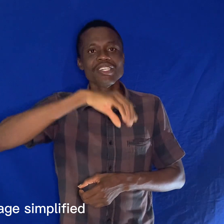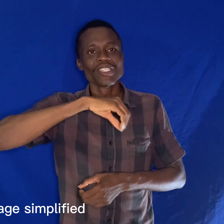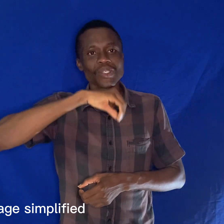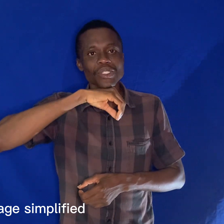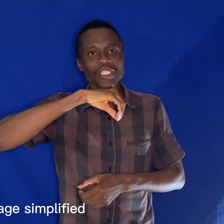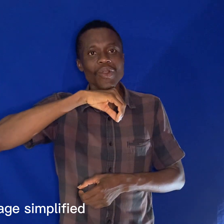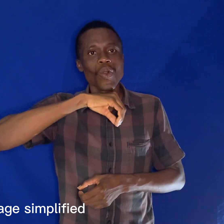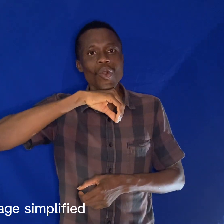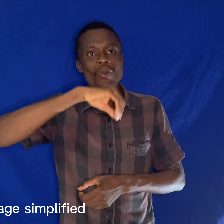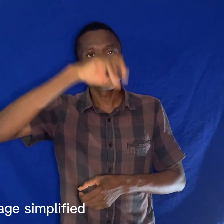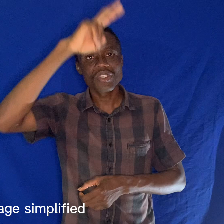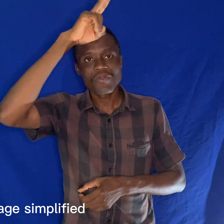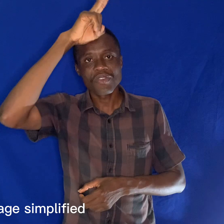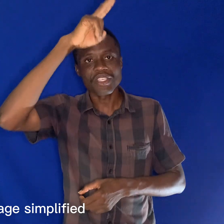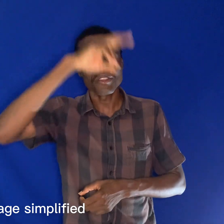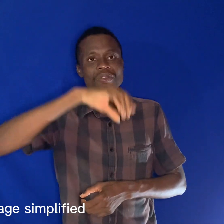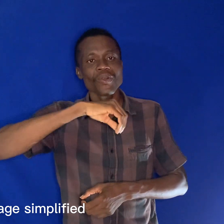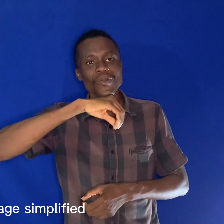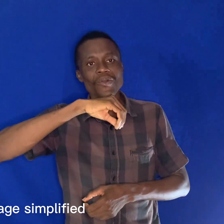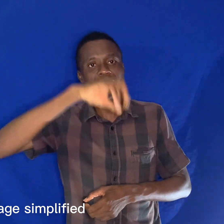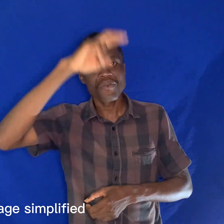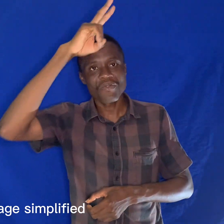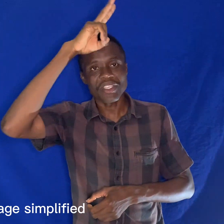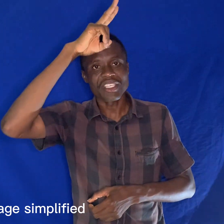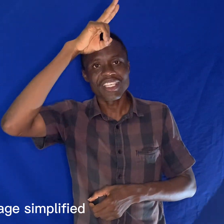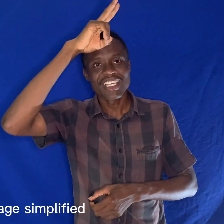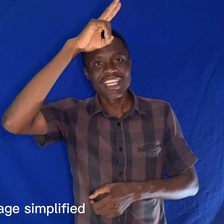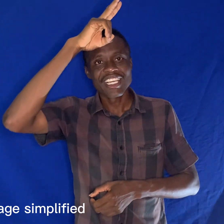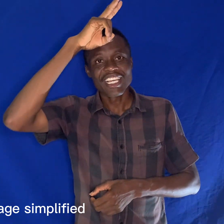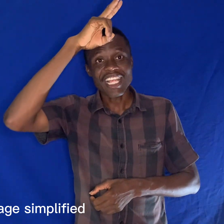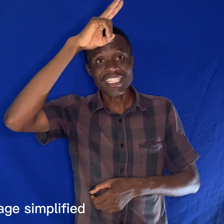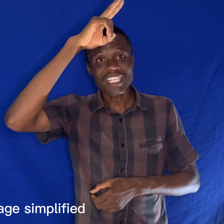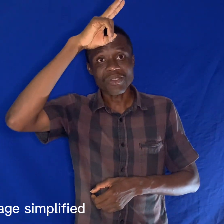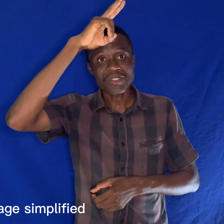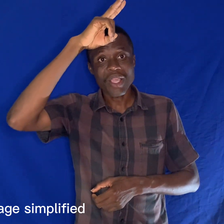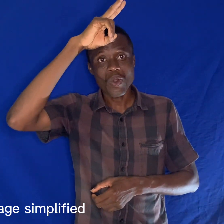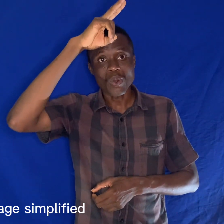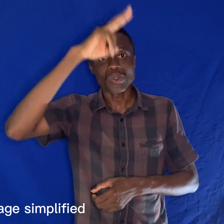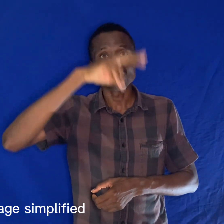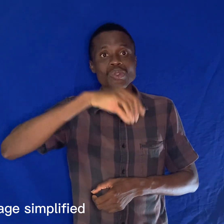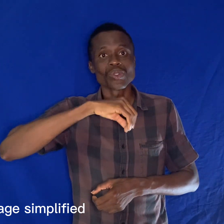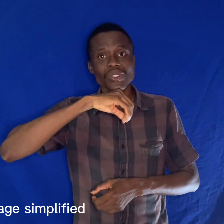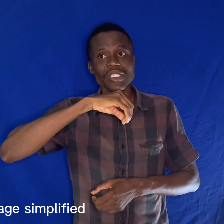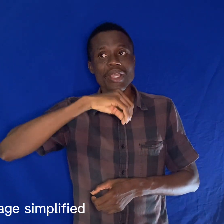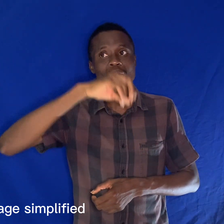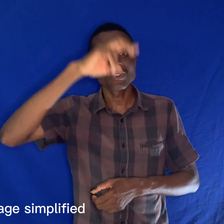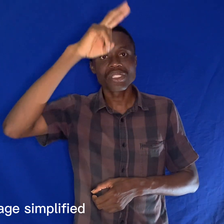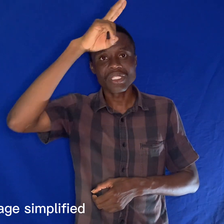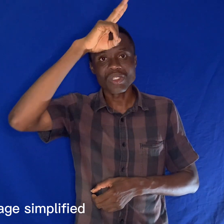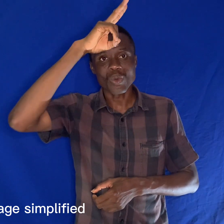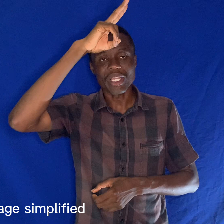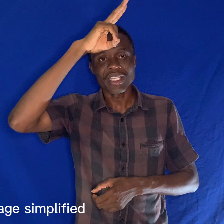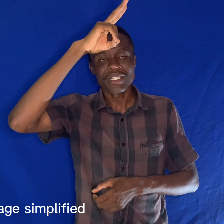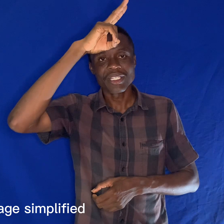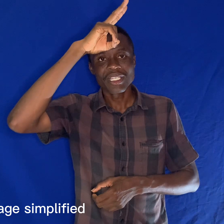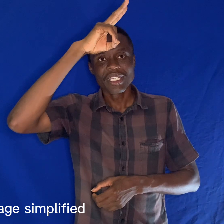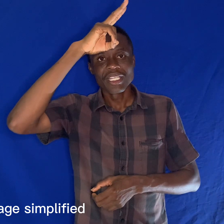So G-O-V, O-V. That is how to sign goat. Sign goat this way.